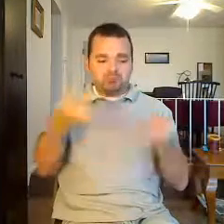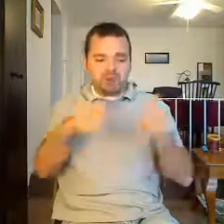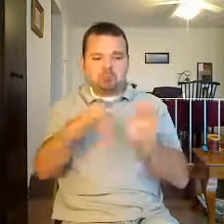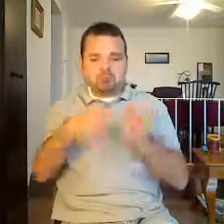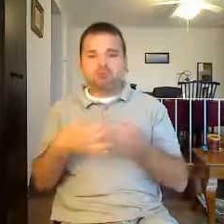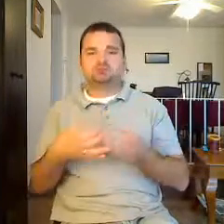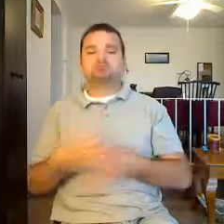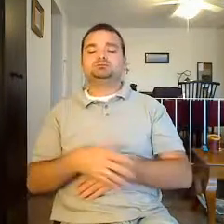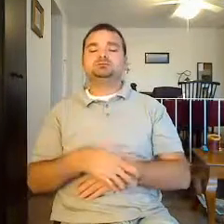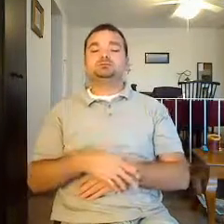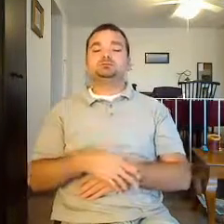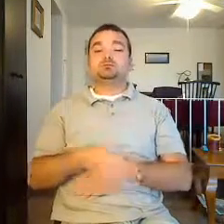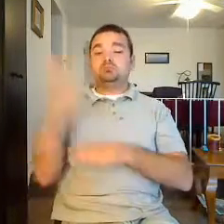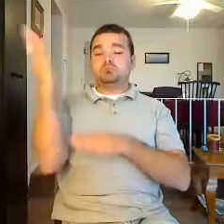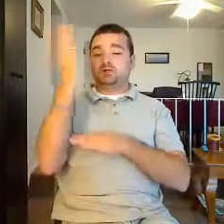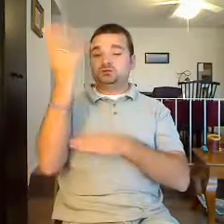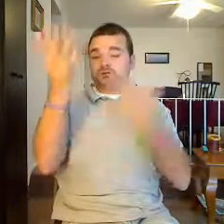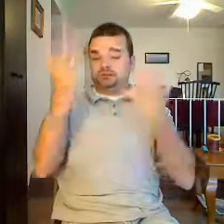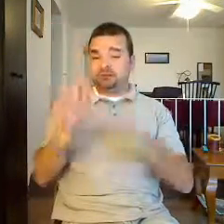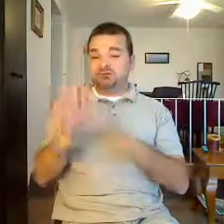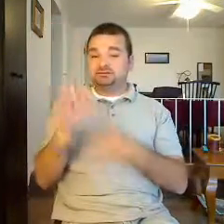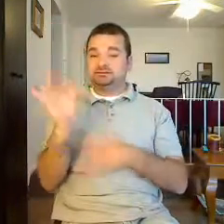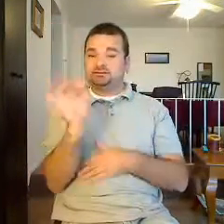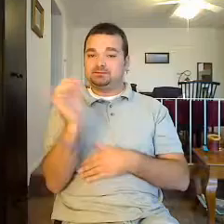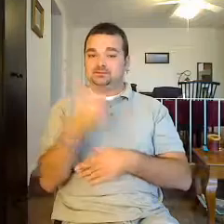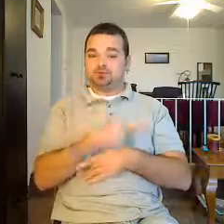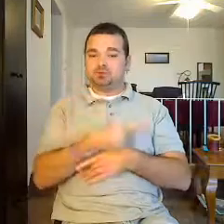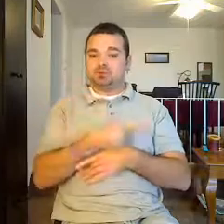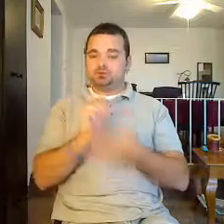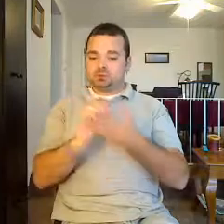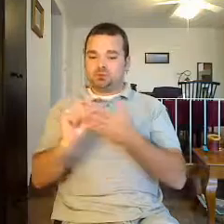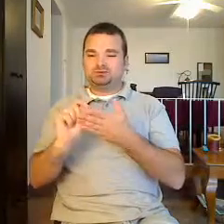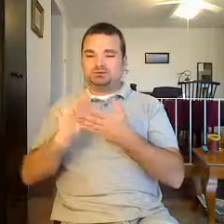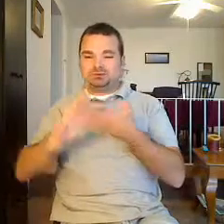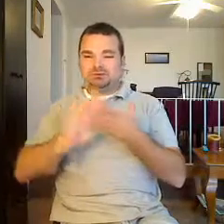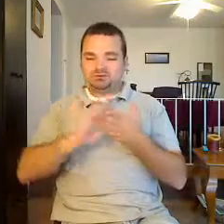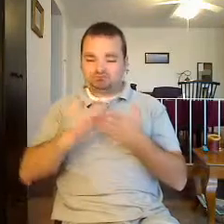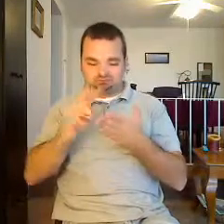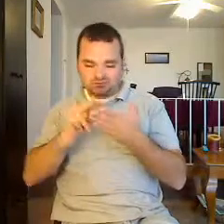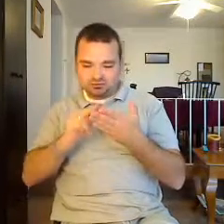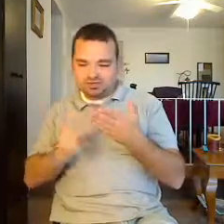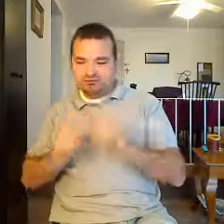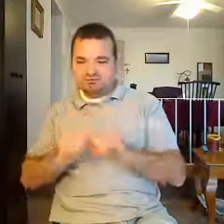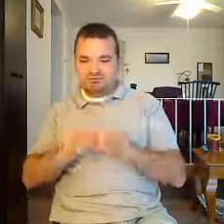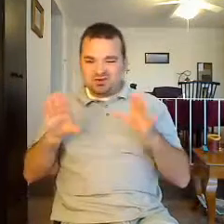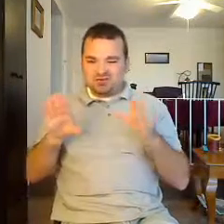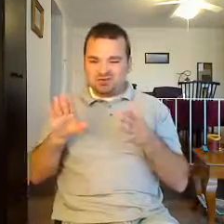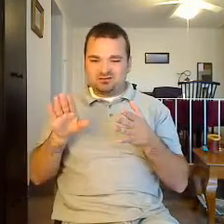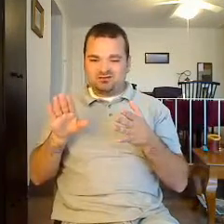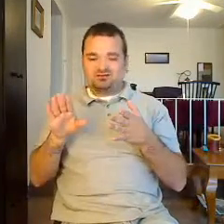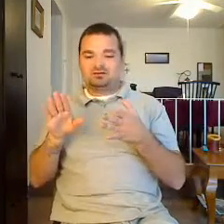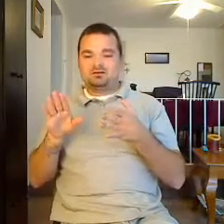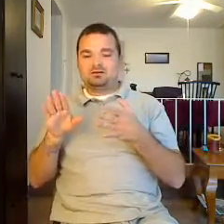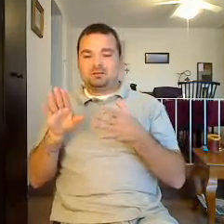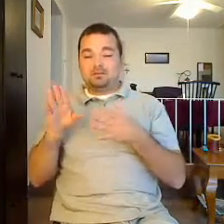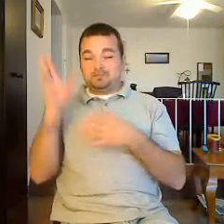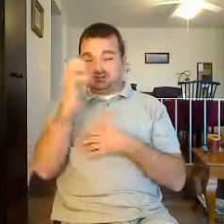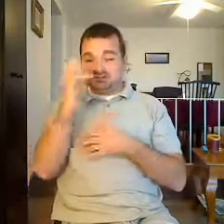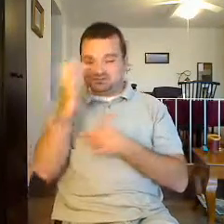After the lecture, in the same day, clean up your notes. Read through your notes, clarify scribbles, fill in missing information, and emerge